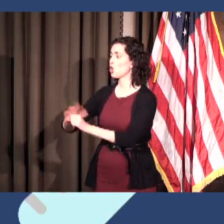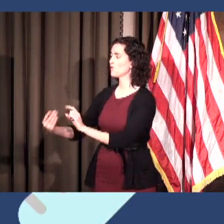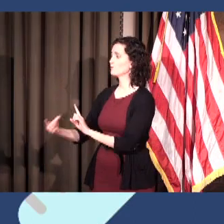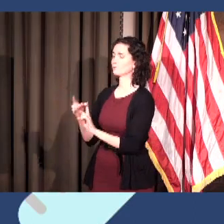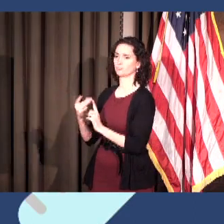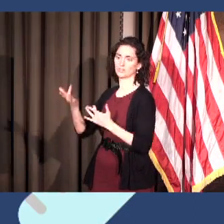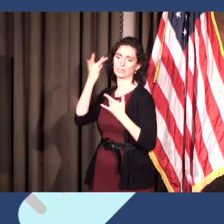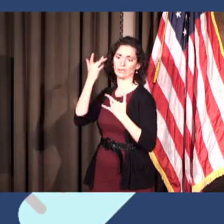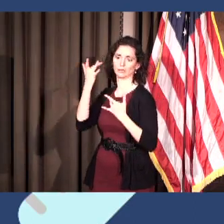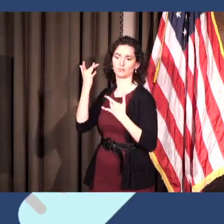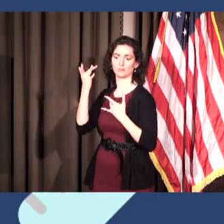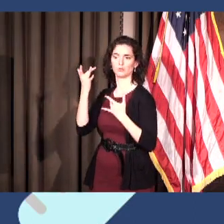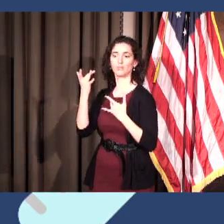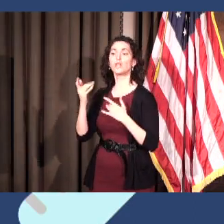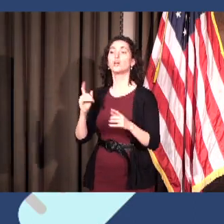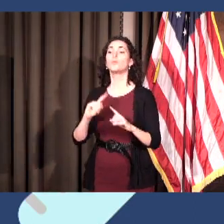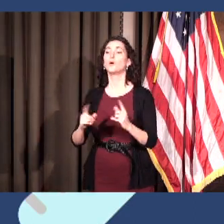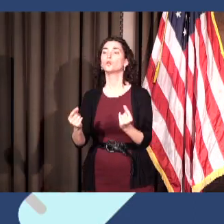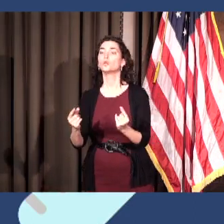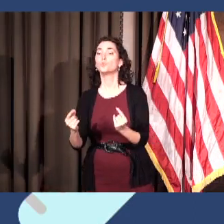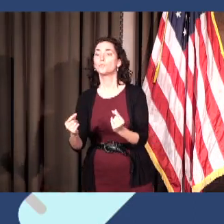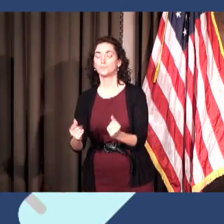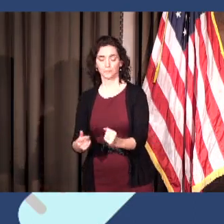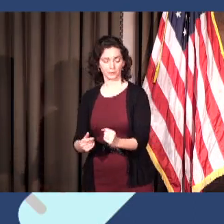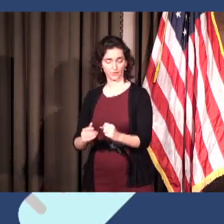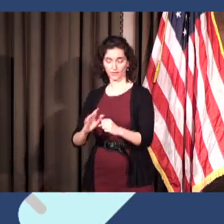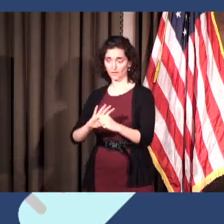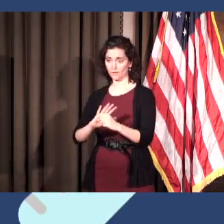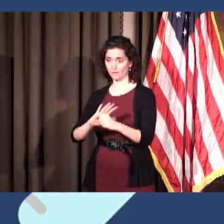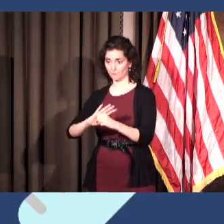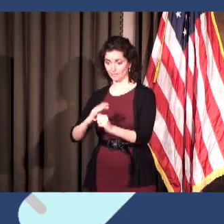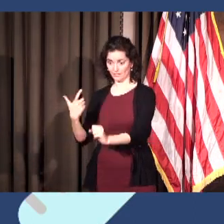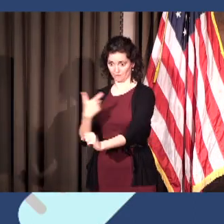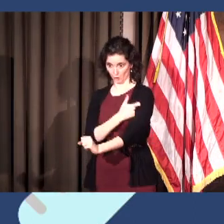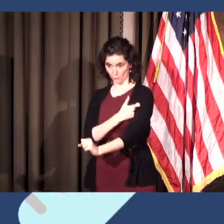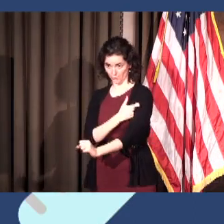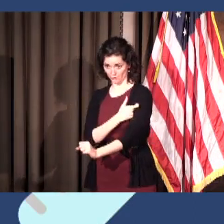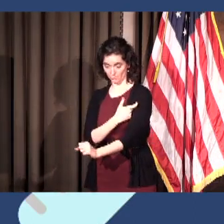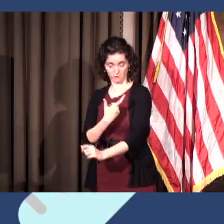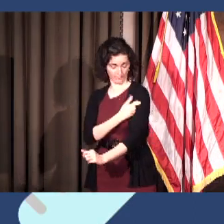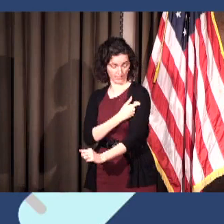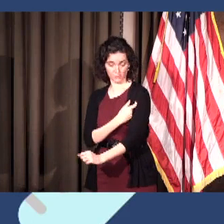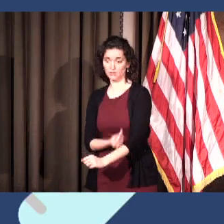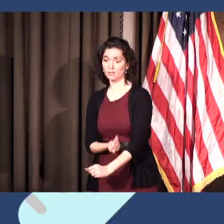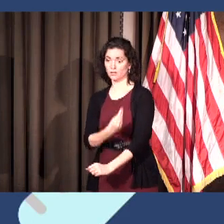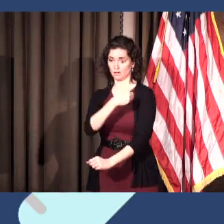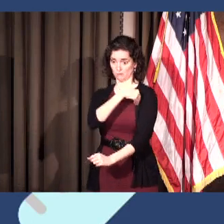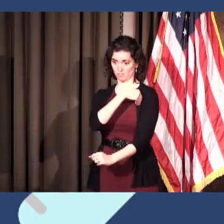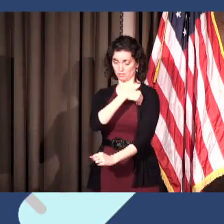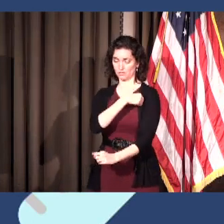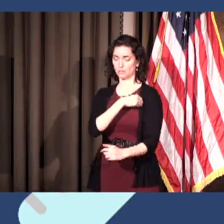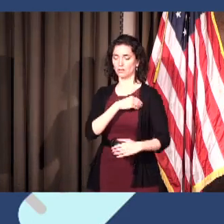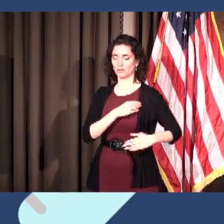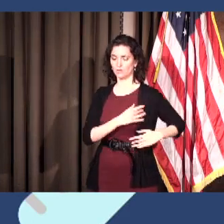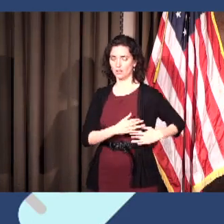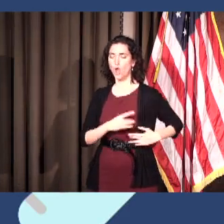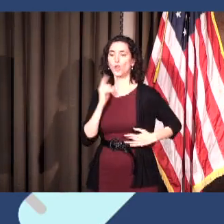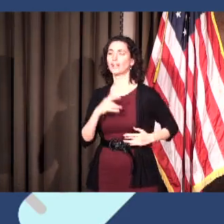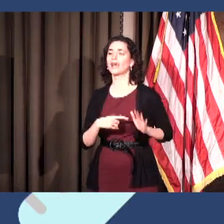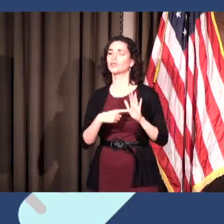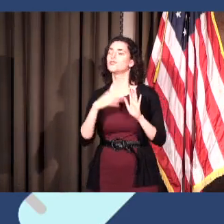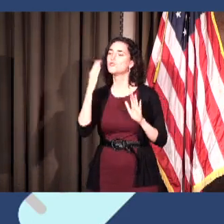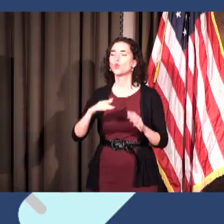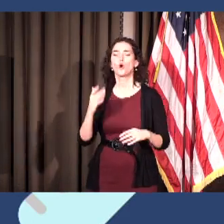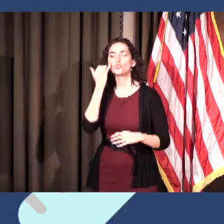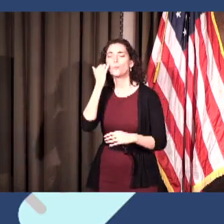Gives your body just a taste of what the one part of the virus looks like showing a picture to say, hey, take a look at this person,